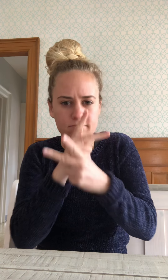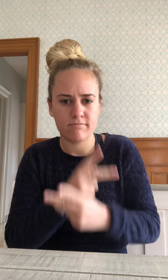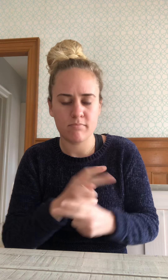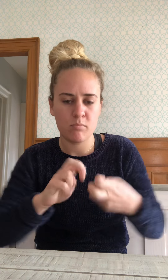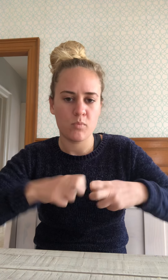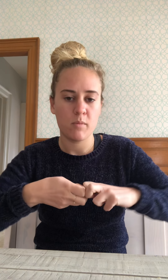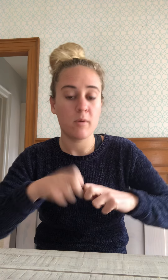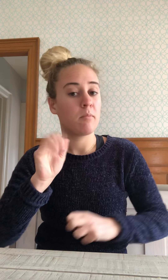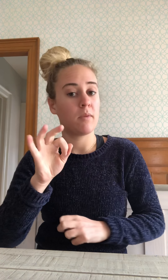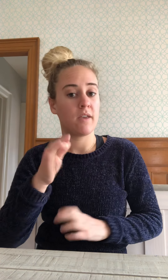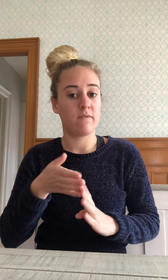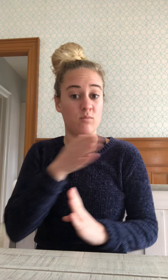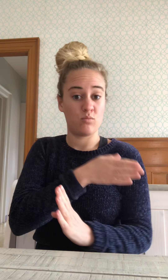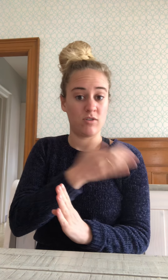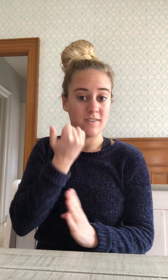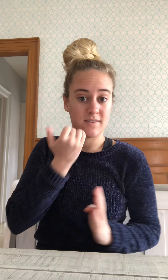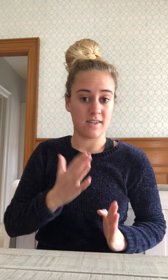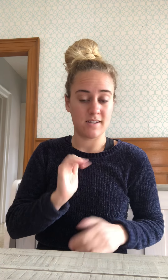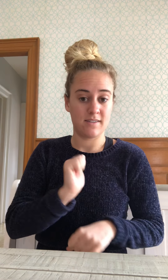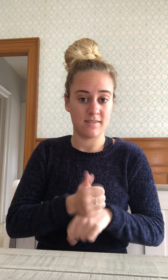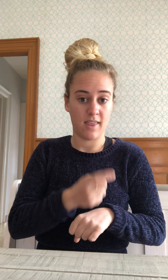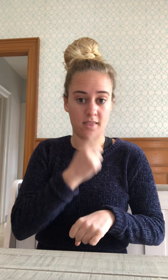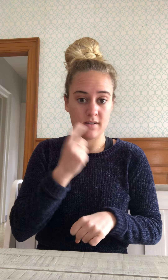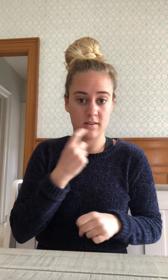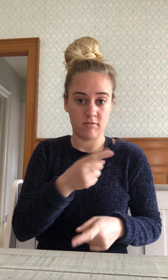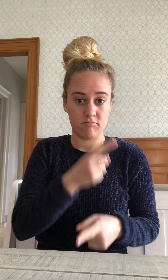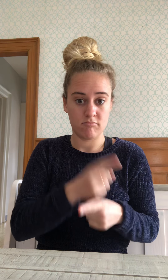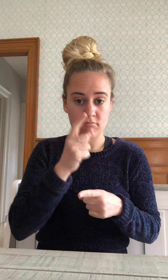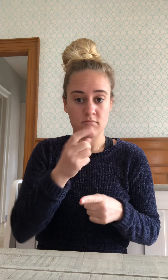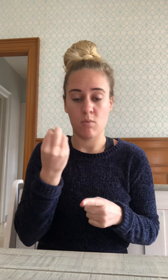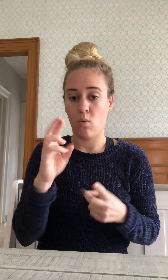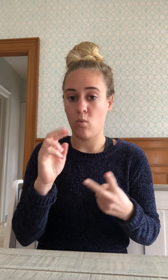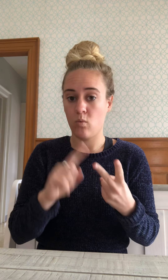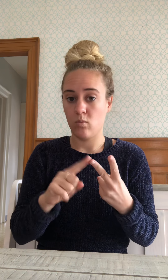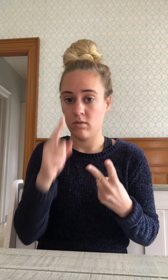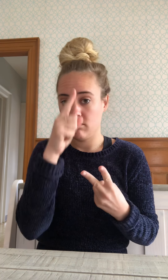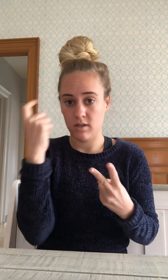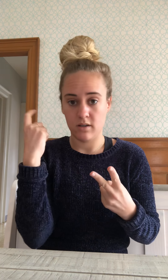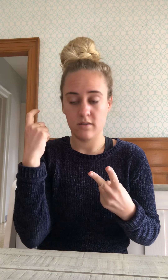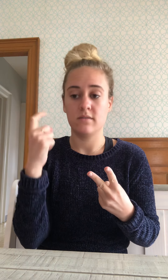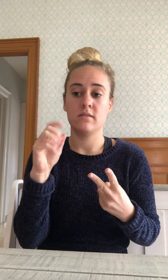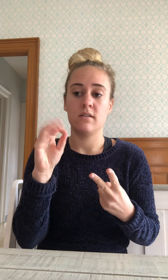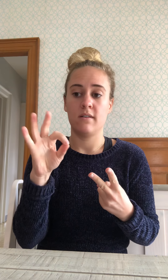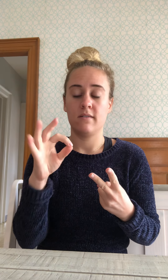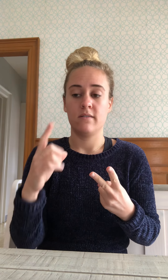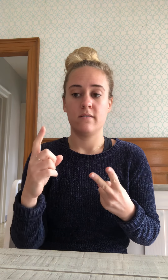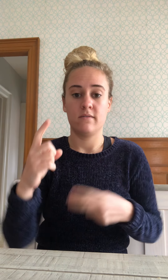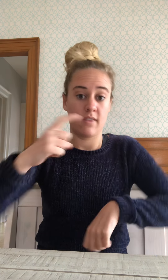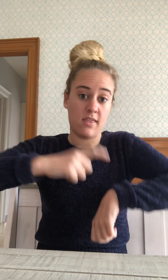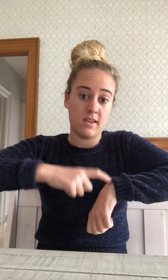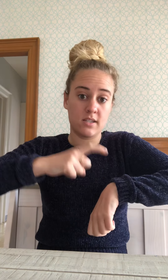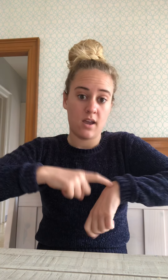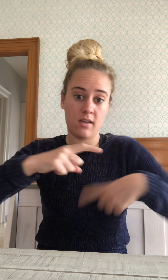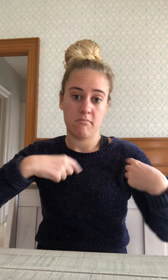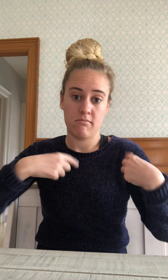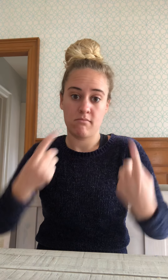teeth right, or if because of the time that the dentures existed and the change